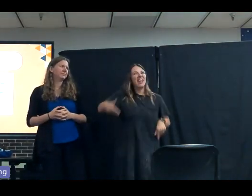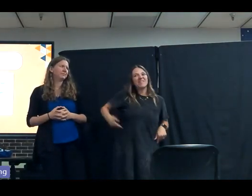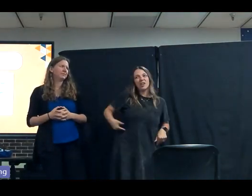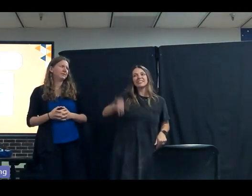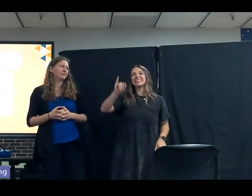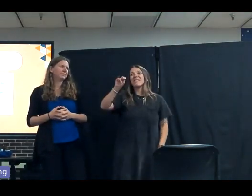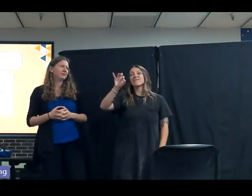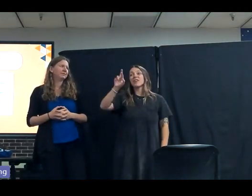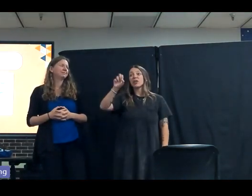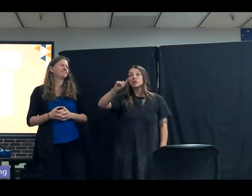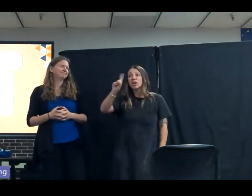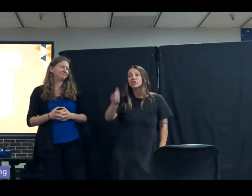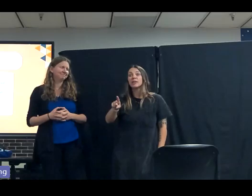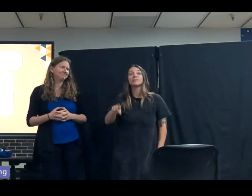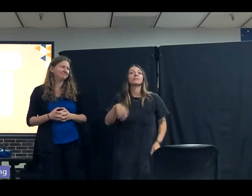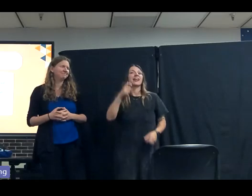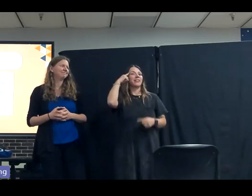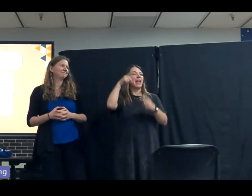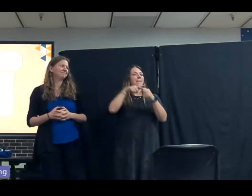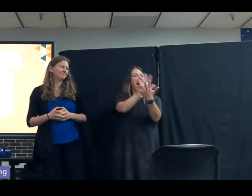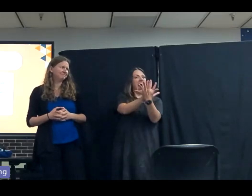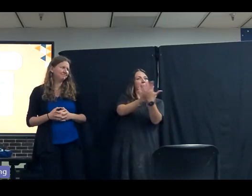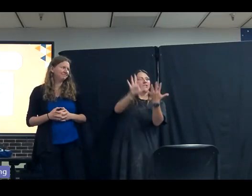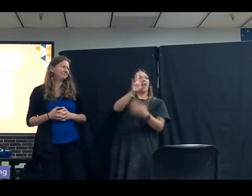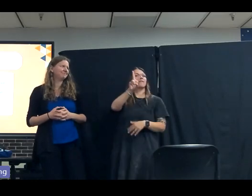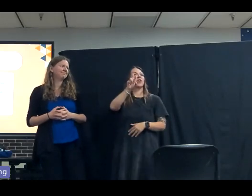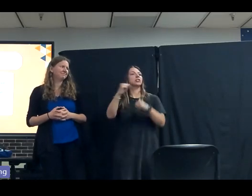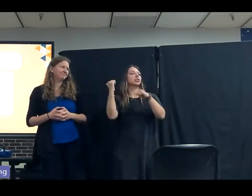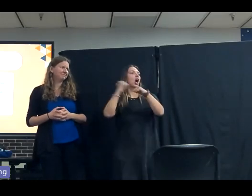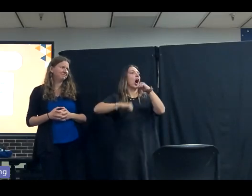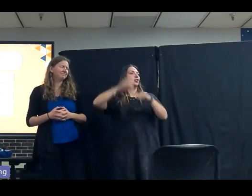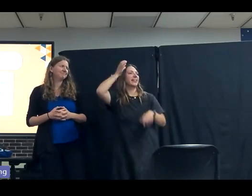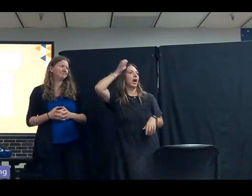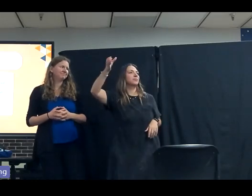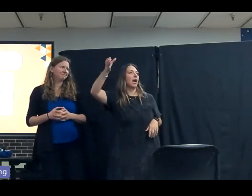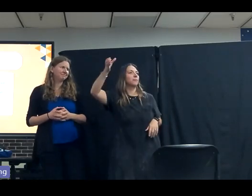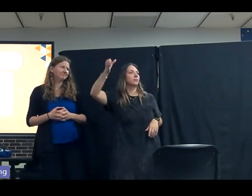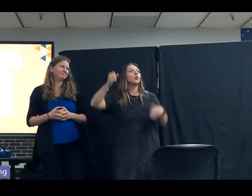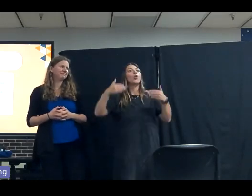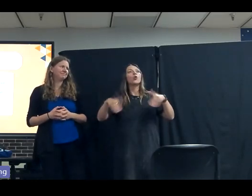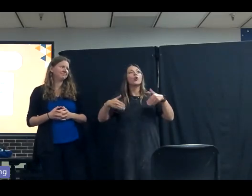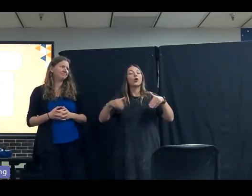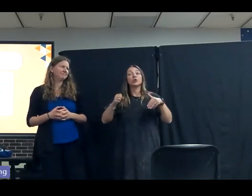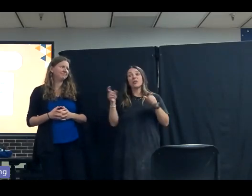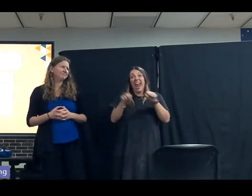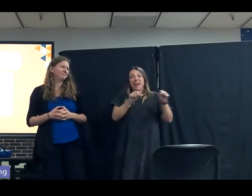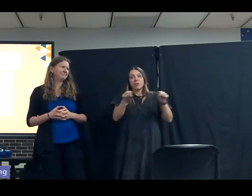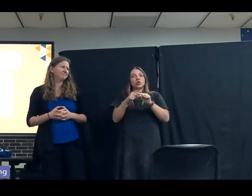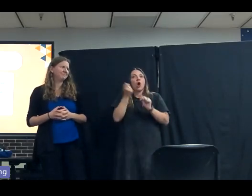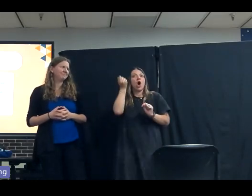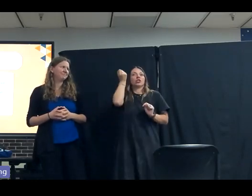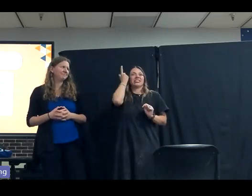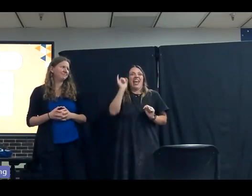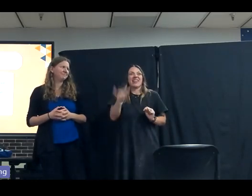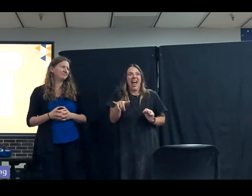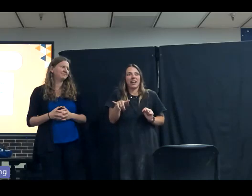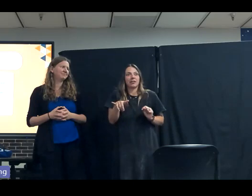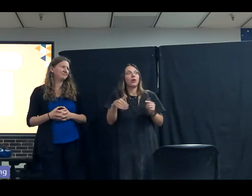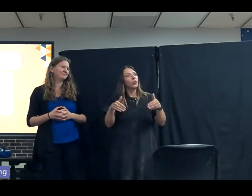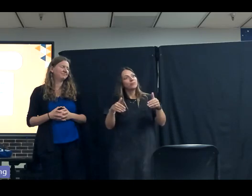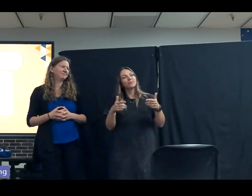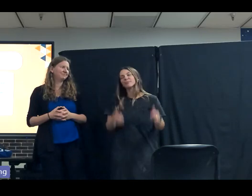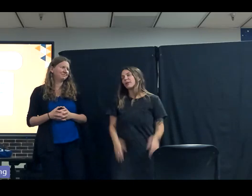harder and harder and more challenging. So, and they have to do inference questions. Those are more abstract than a concrete concept. So